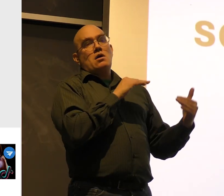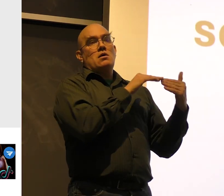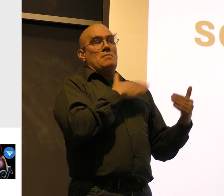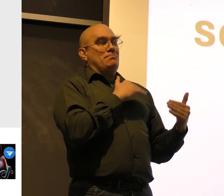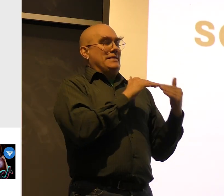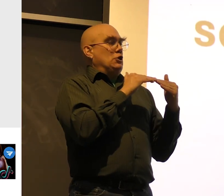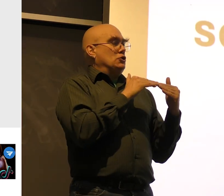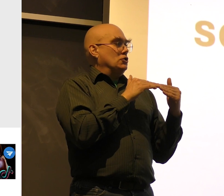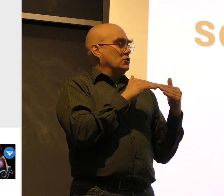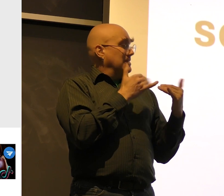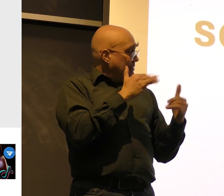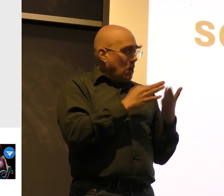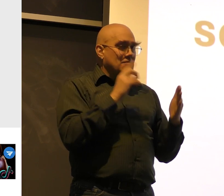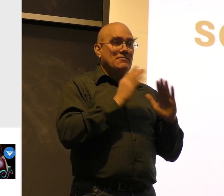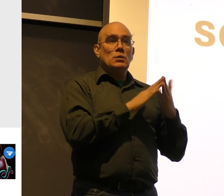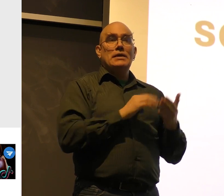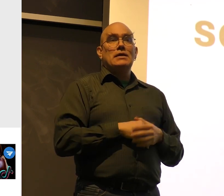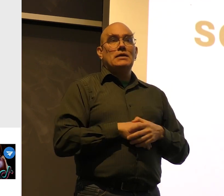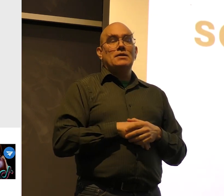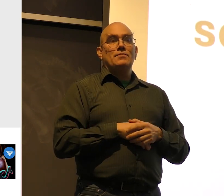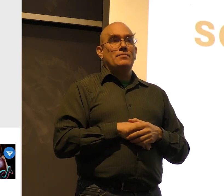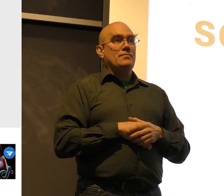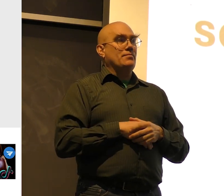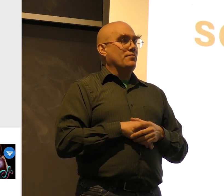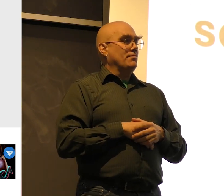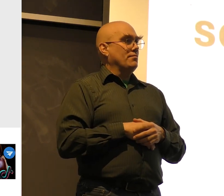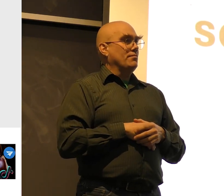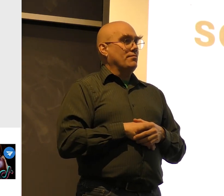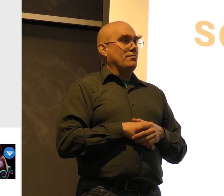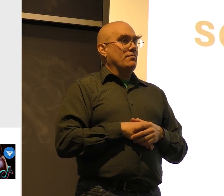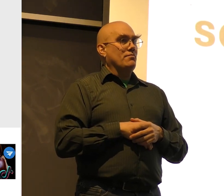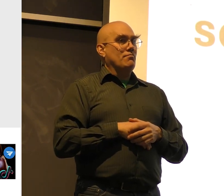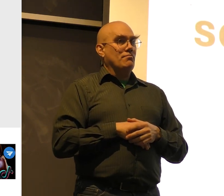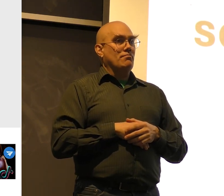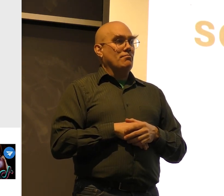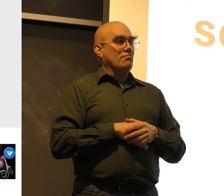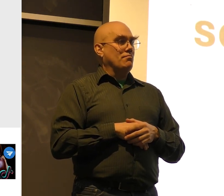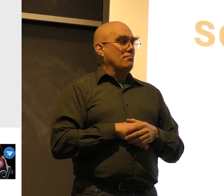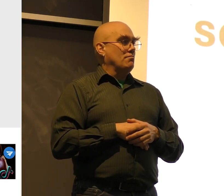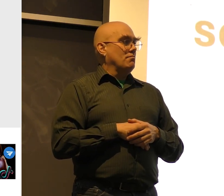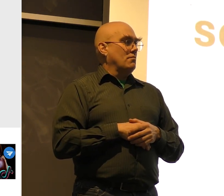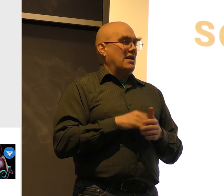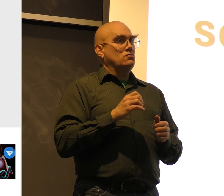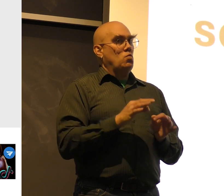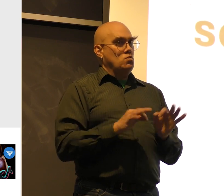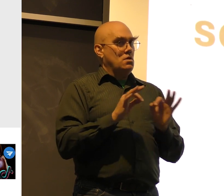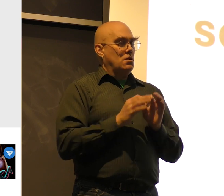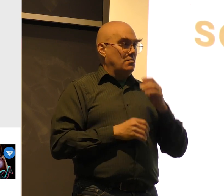or other amplifications, and they're able to find their peers in the deaf community on social media. It's